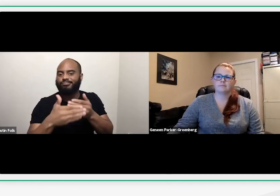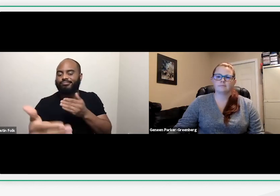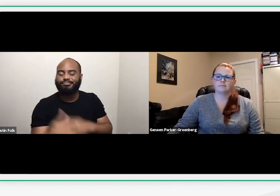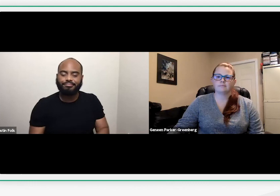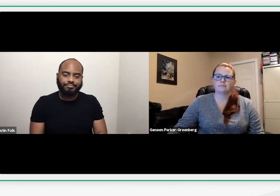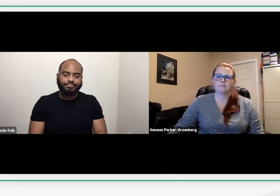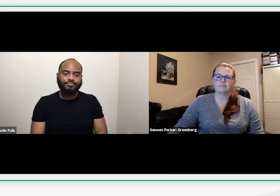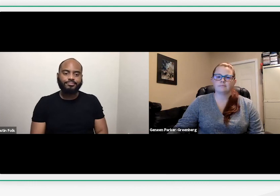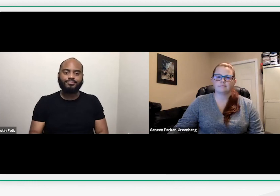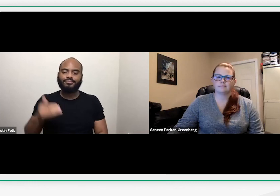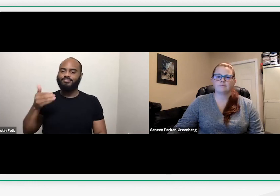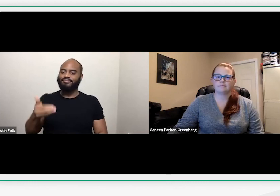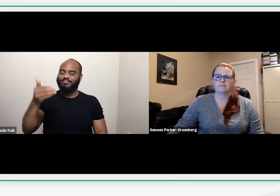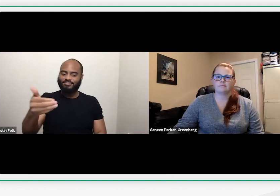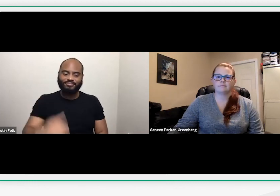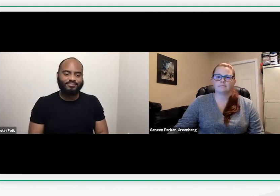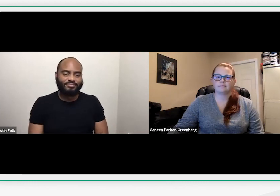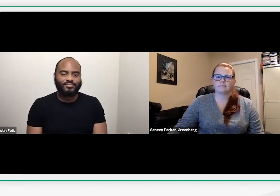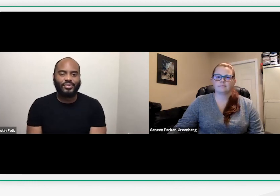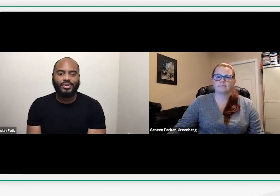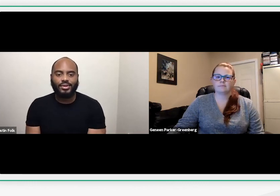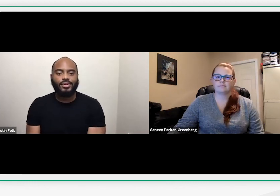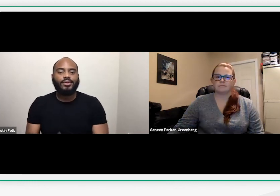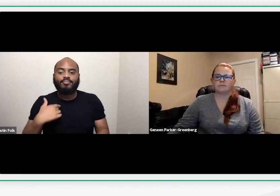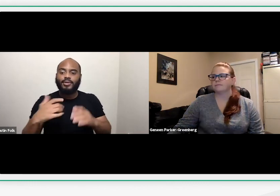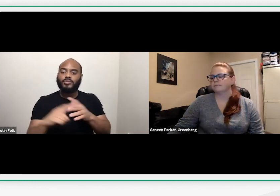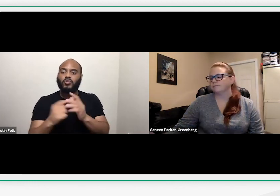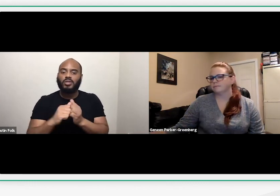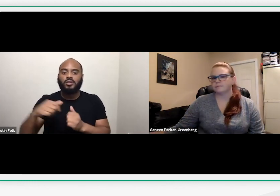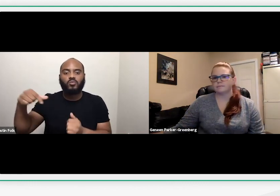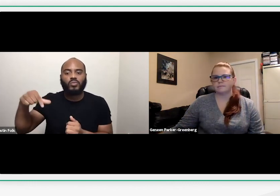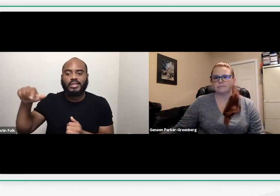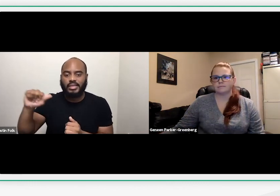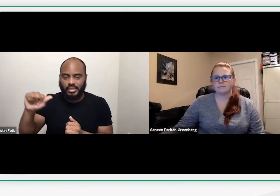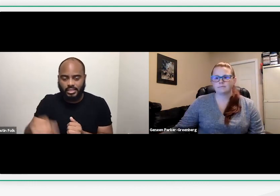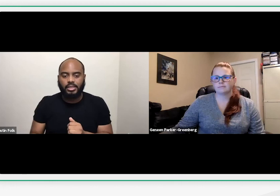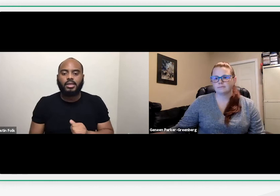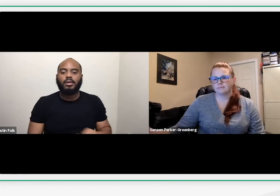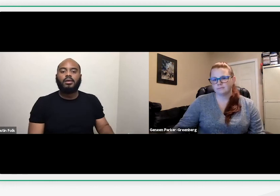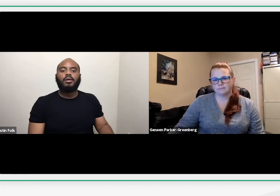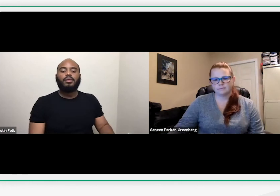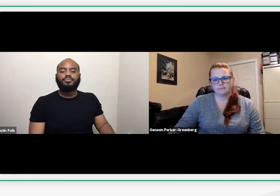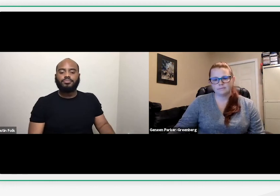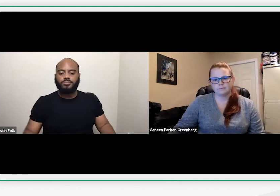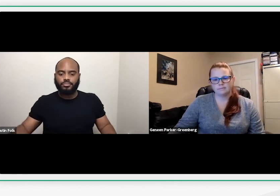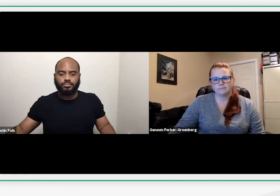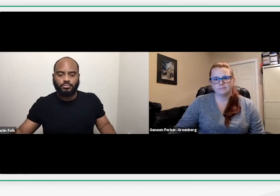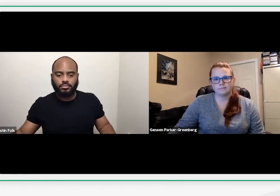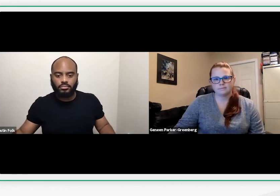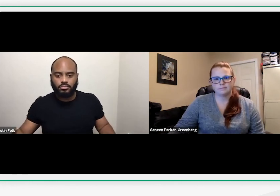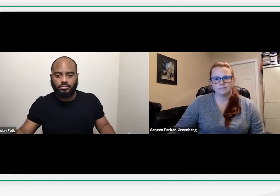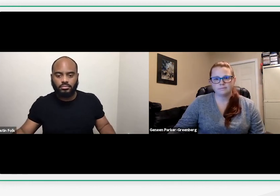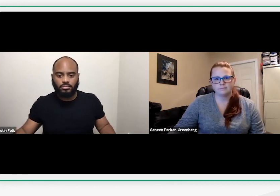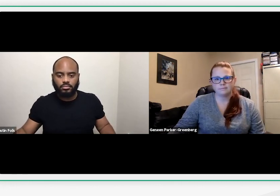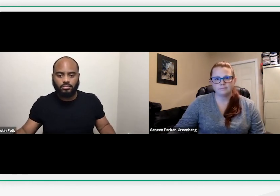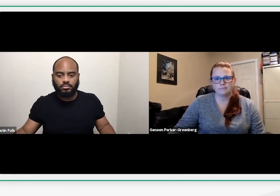So keep in mind the information that's been presented so far as you apply it to your financial life. Folks,